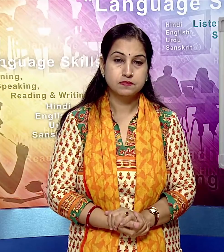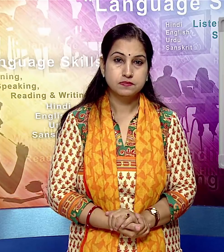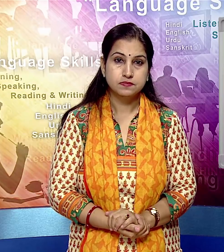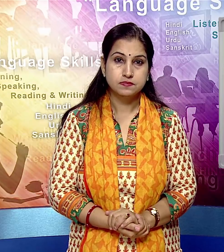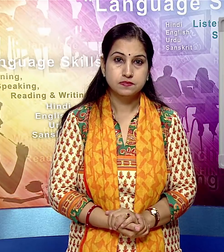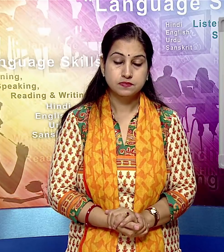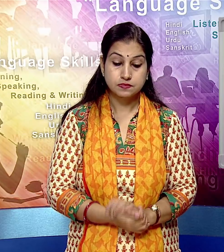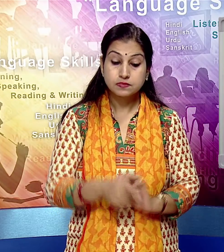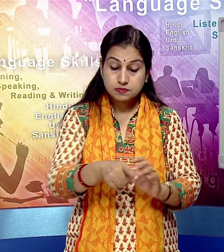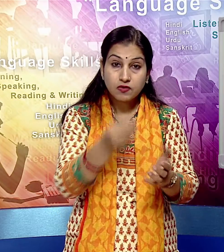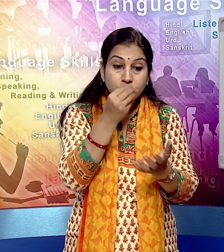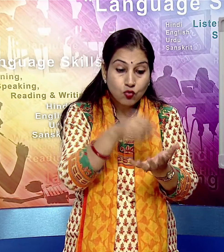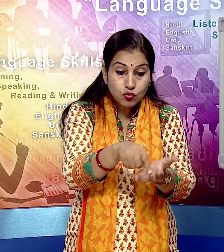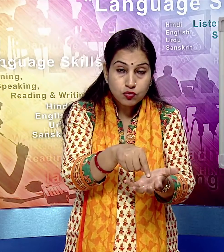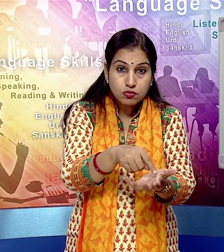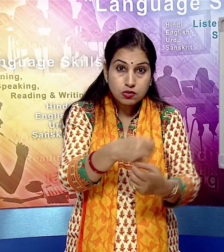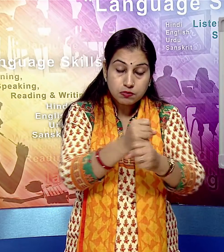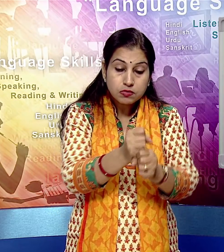The food is safer to consume.